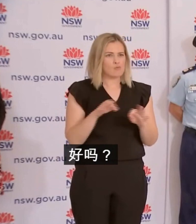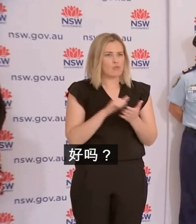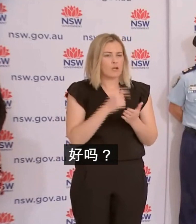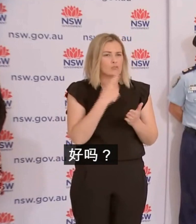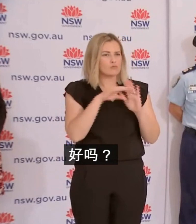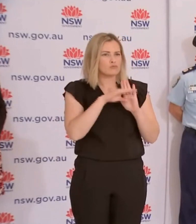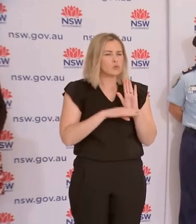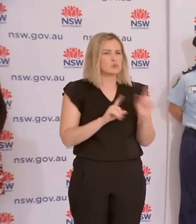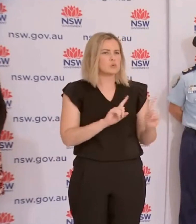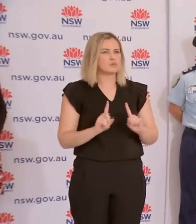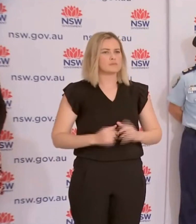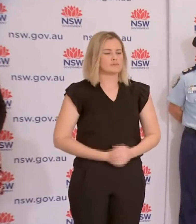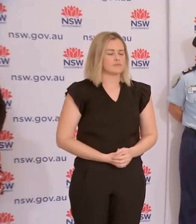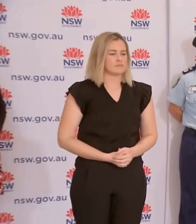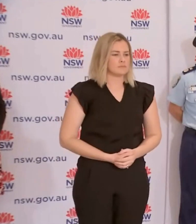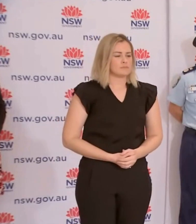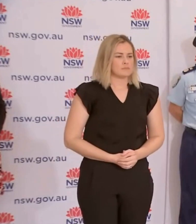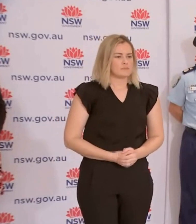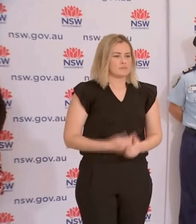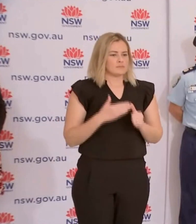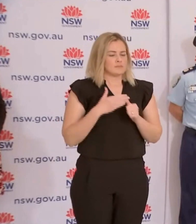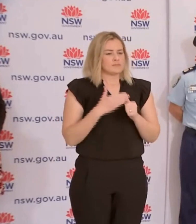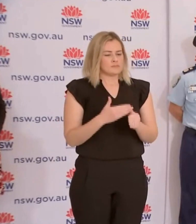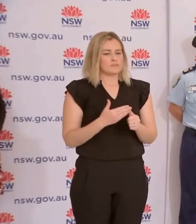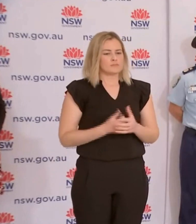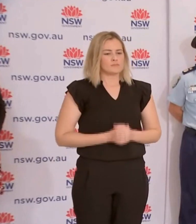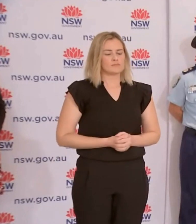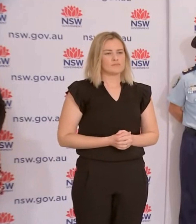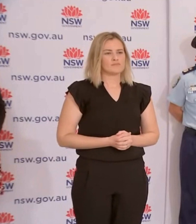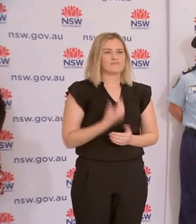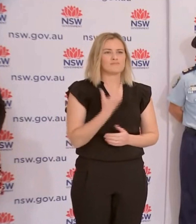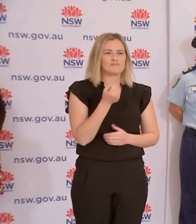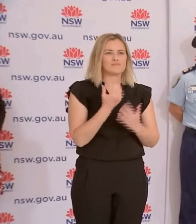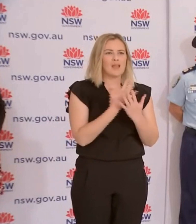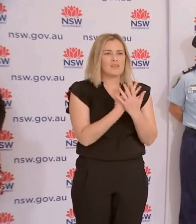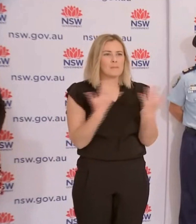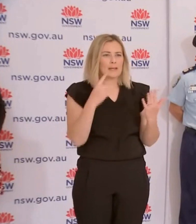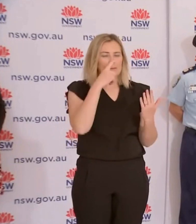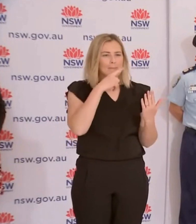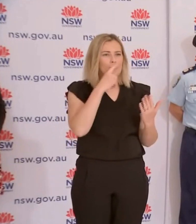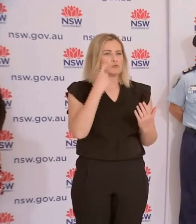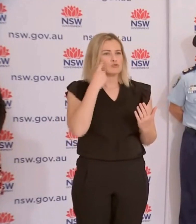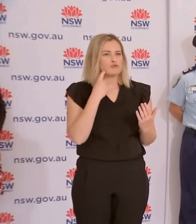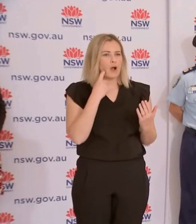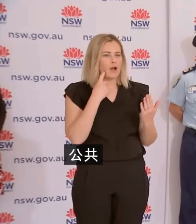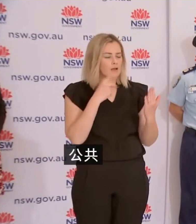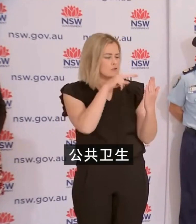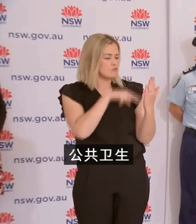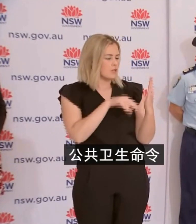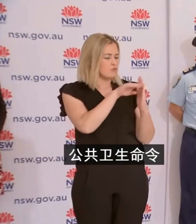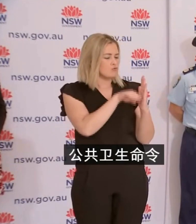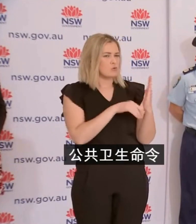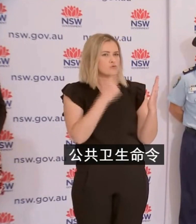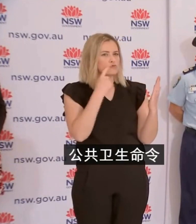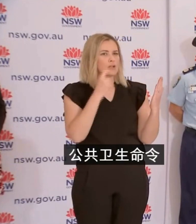we've had journalists who've delighted from time to time in trying to find loopholes. I think that public